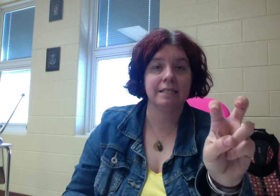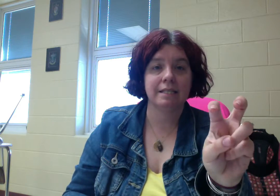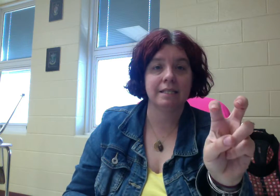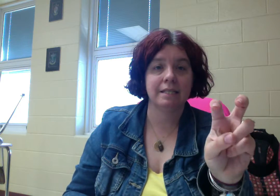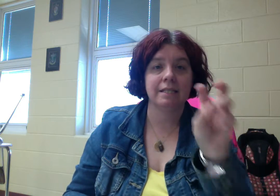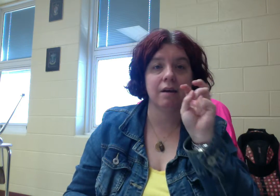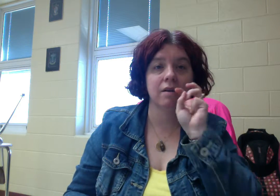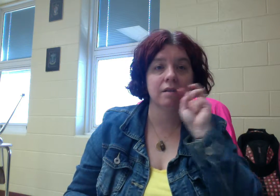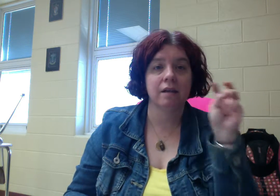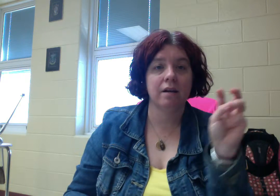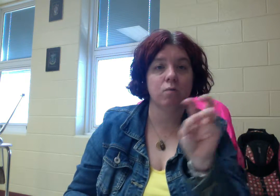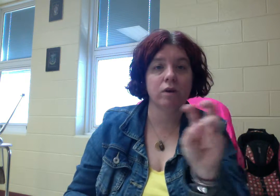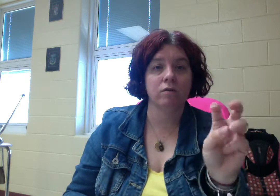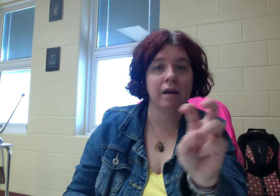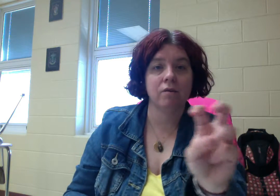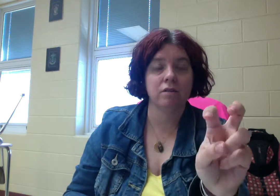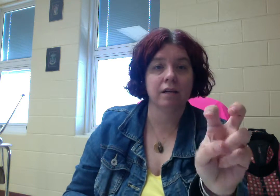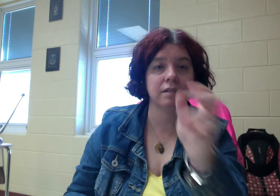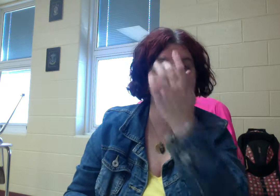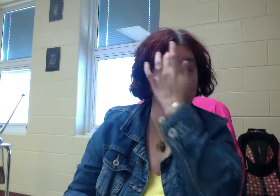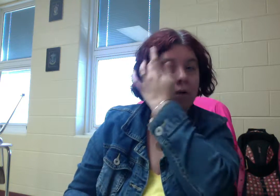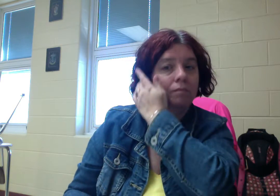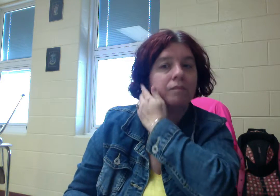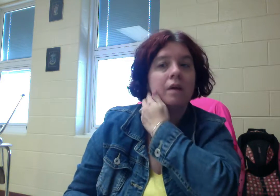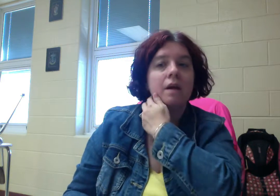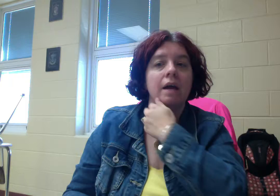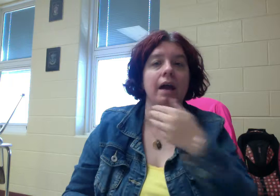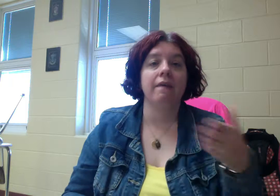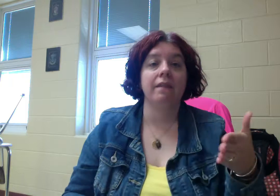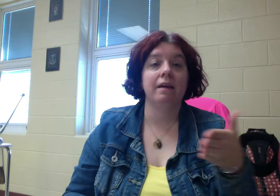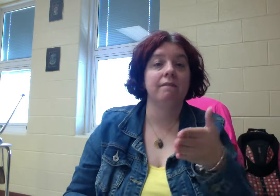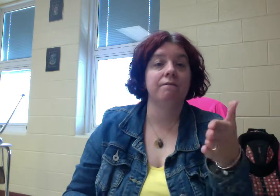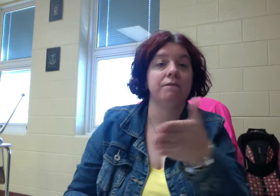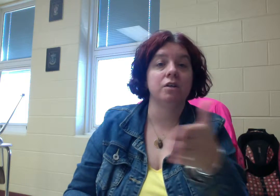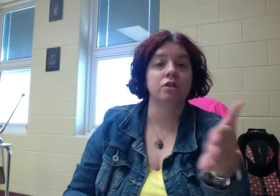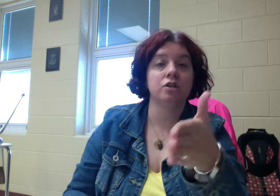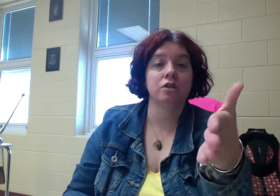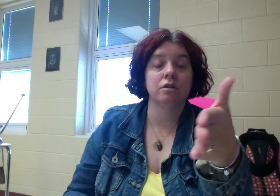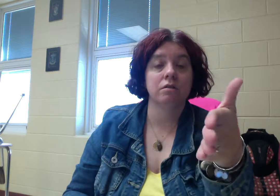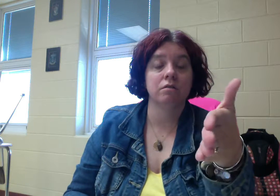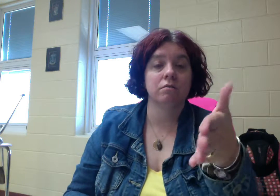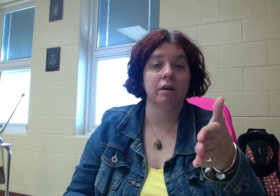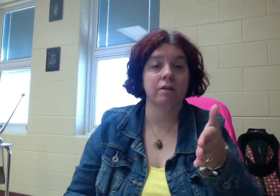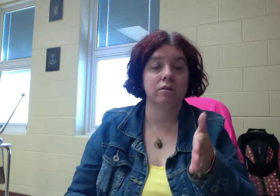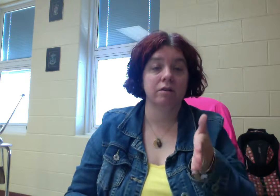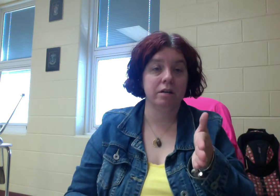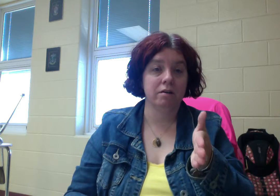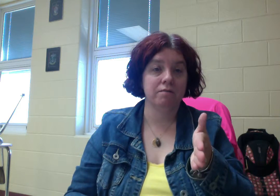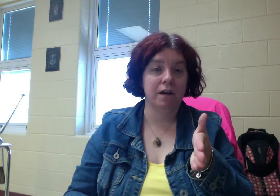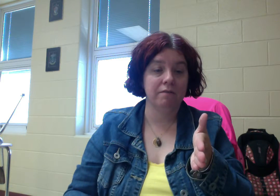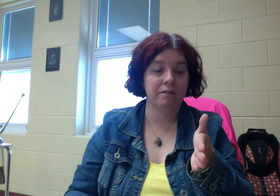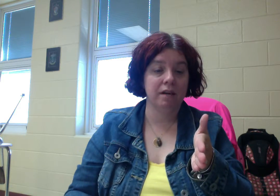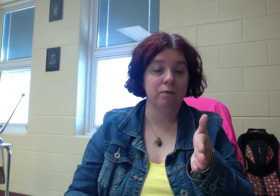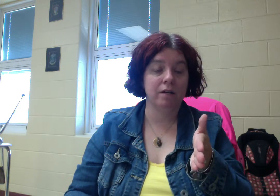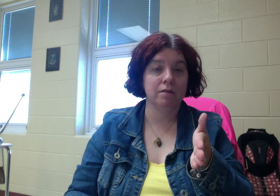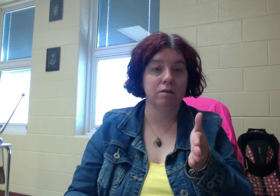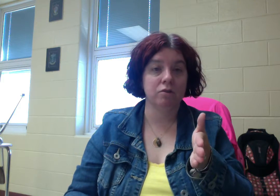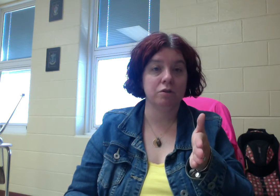tss. See how it kind of wiggles out just like a snake would. And then fish. Okay, so you're here 5 sideways close to your